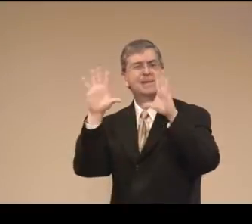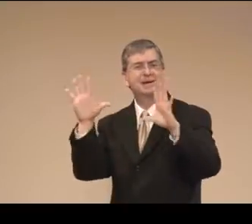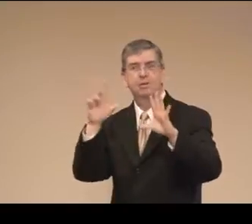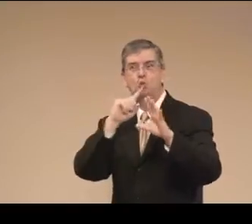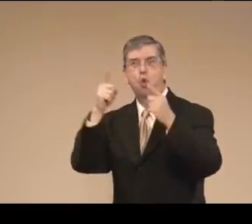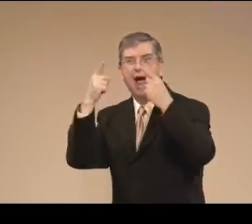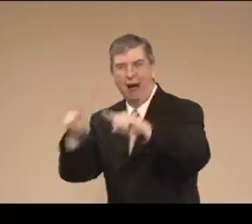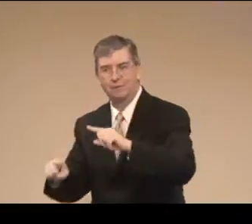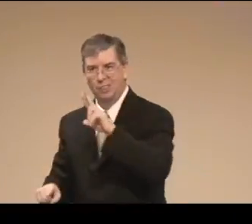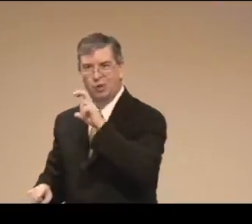That the